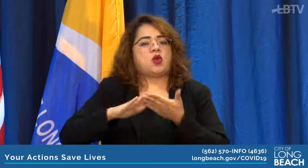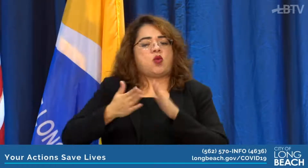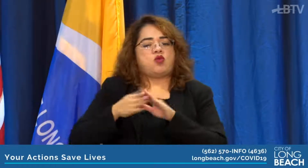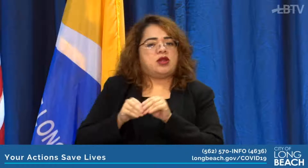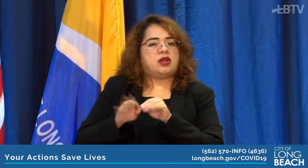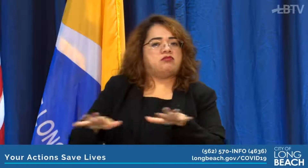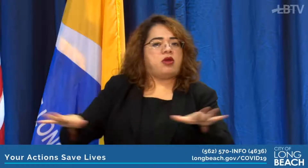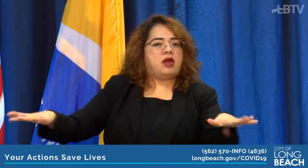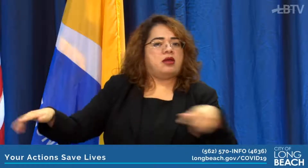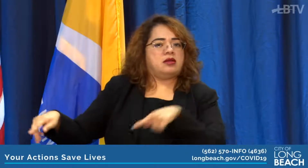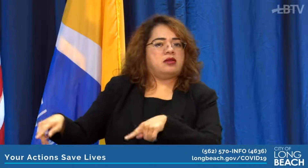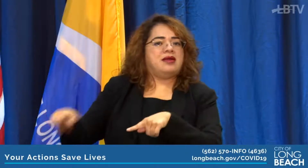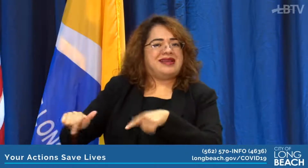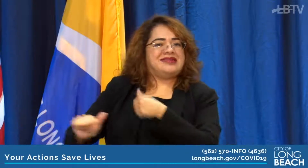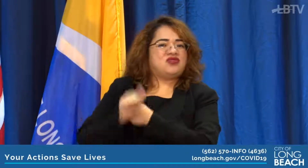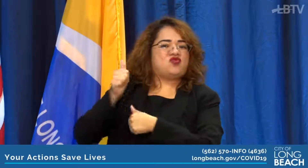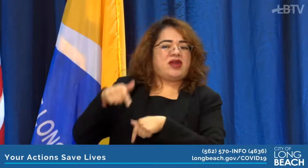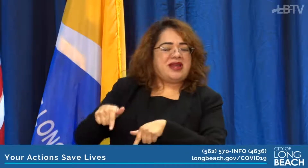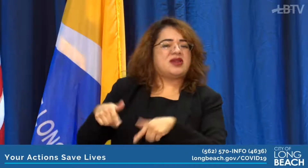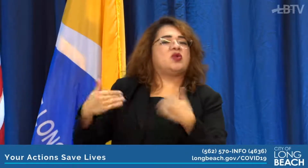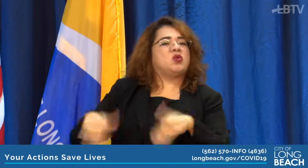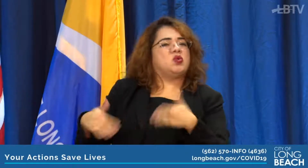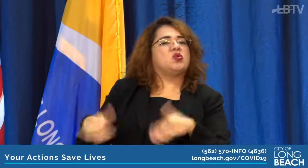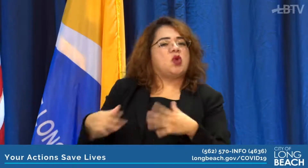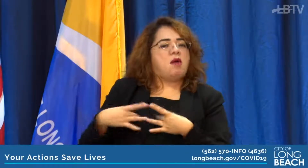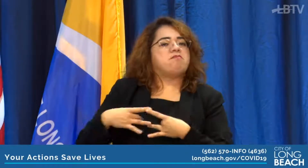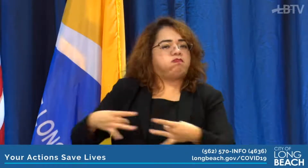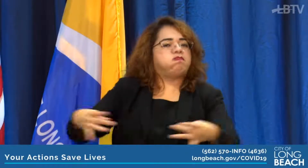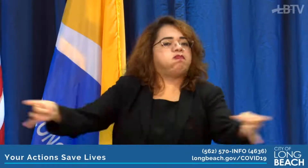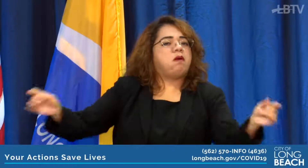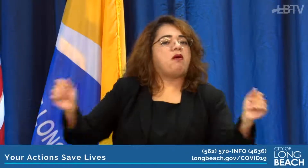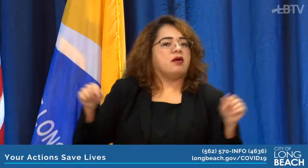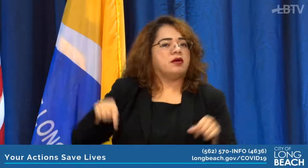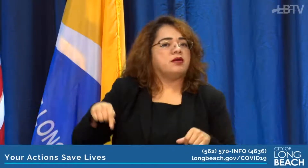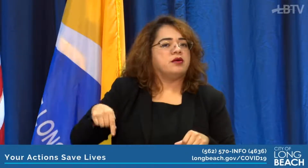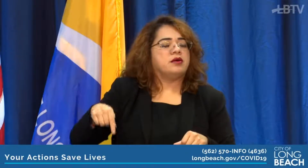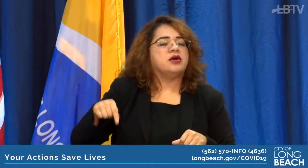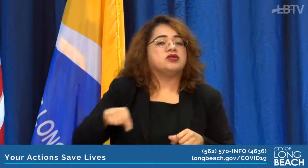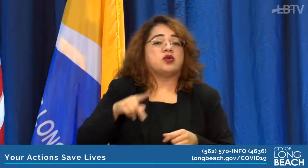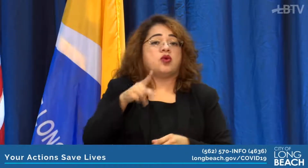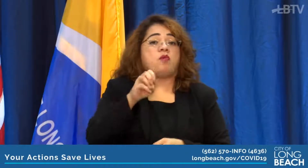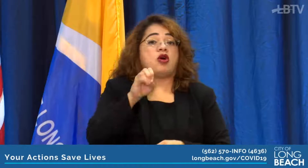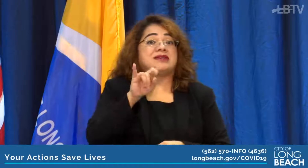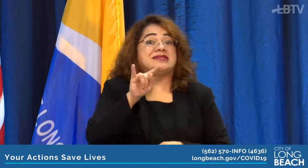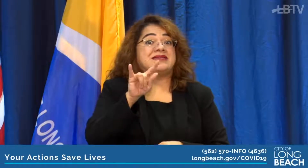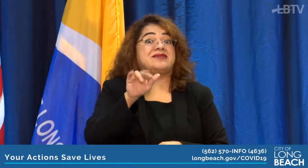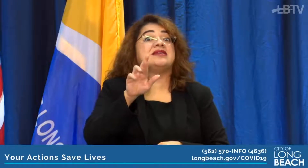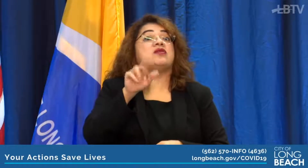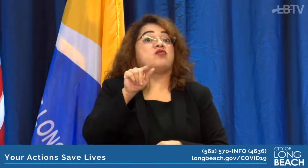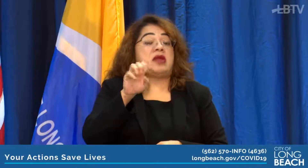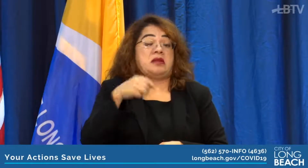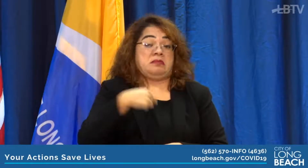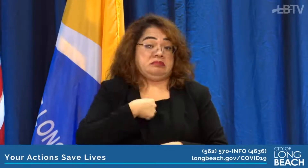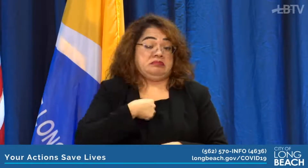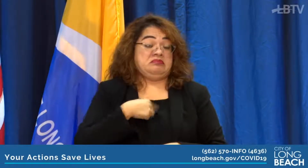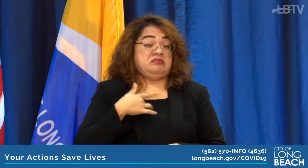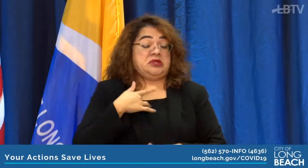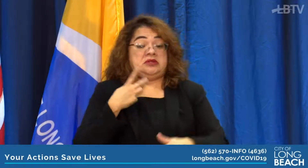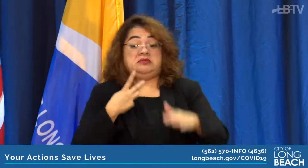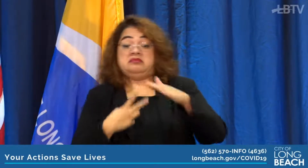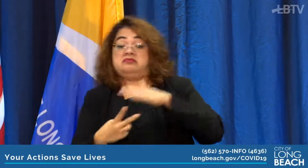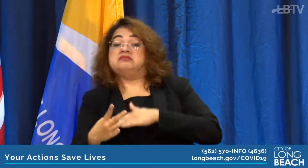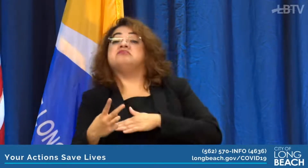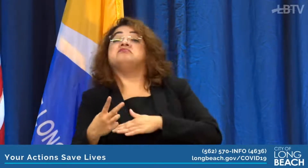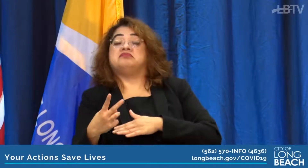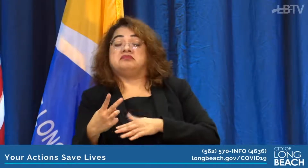community, and that people are being tested. So I think the positivity rate is going to continue to increase. Our case